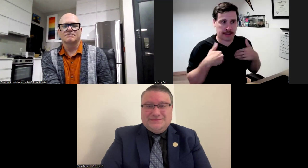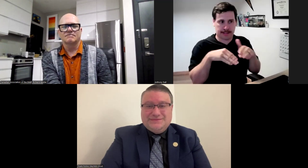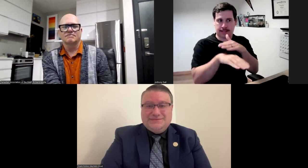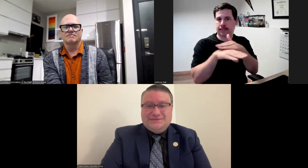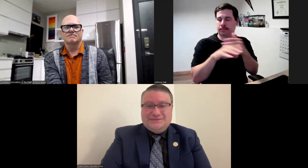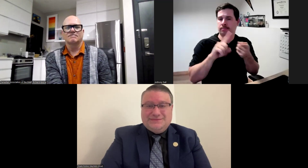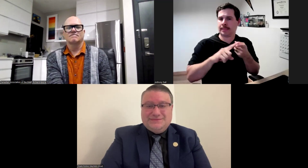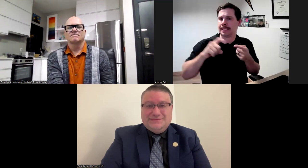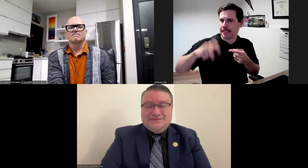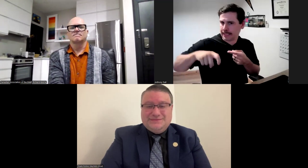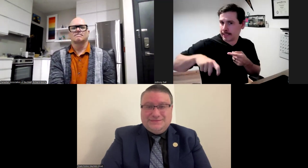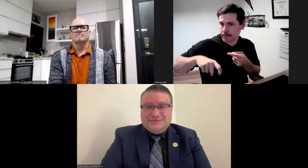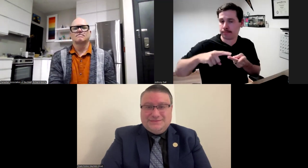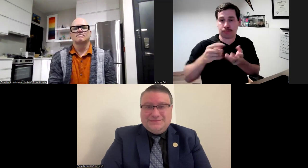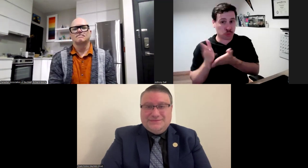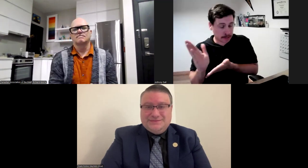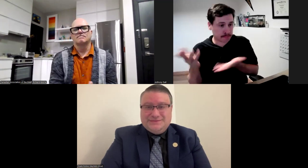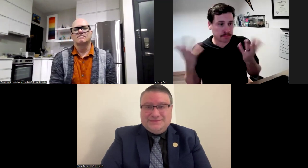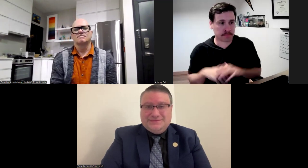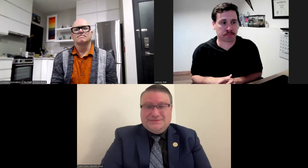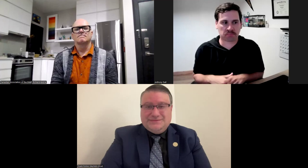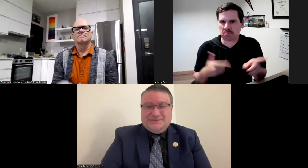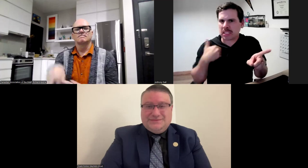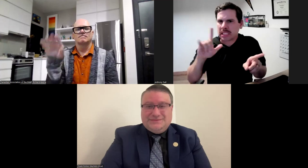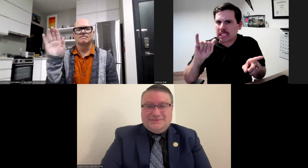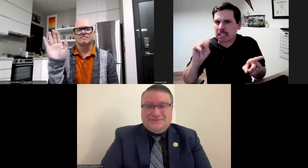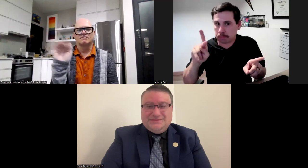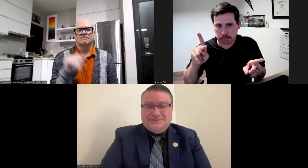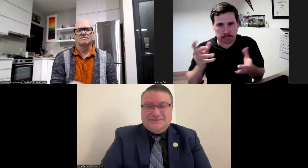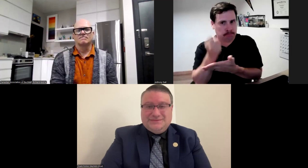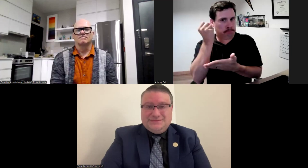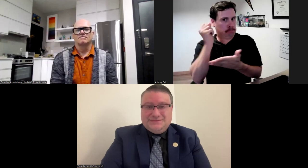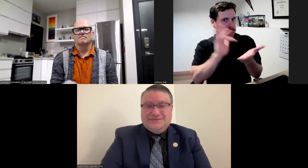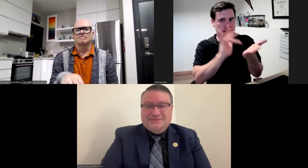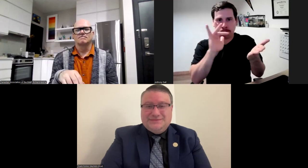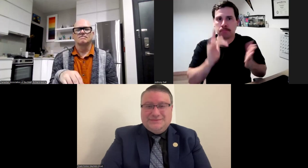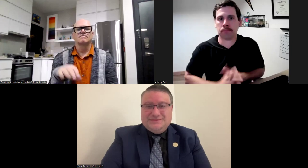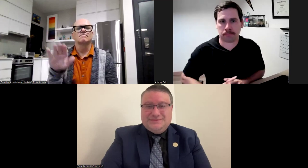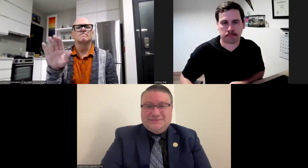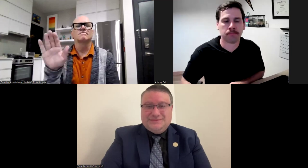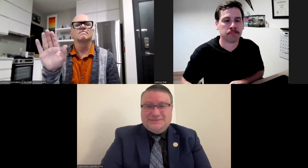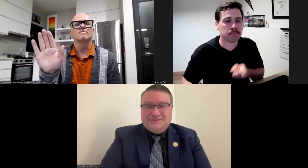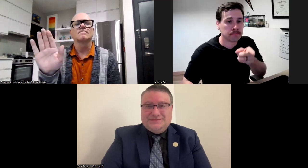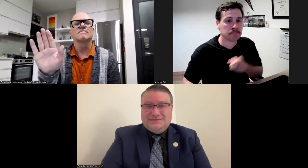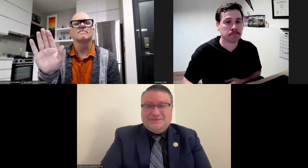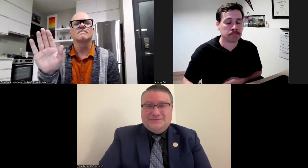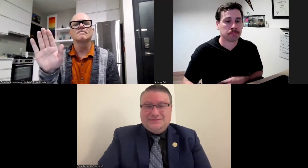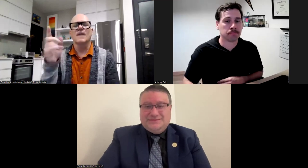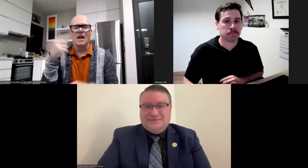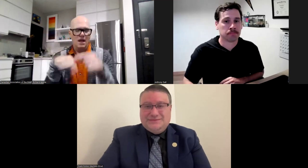to bring evidence-based research to your school board, this may be the place to do so. It does